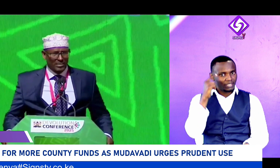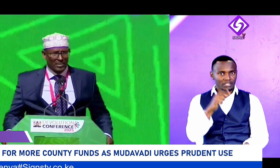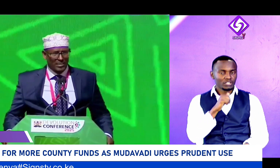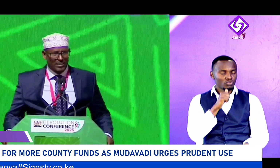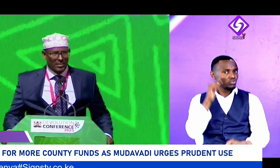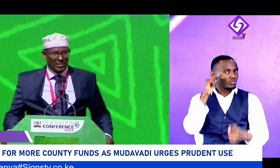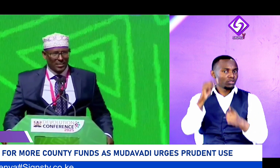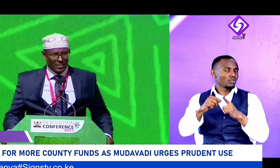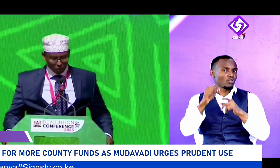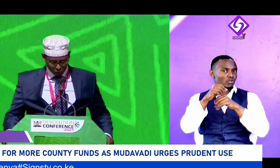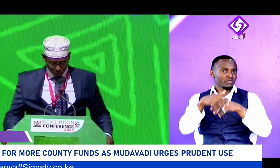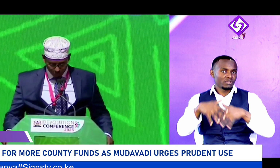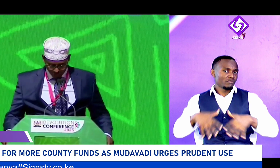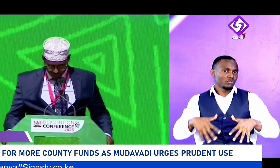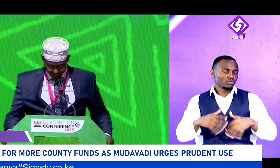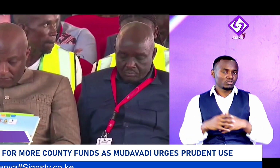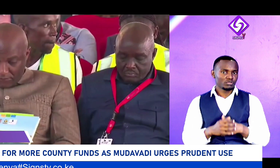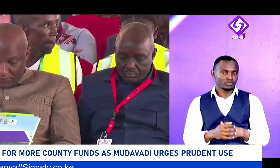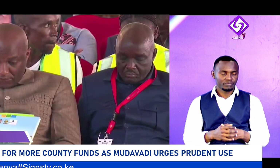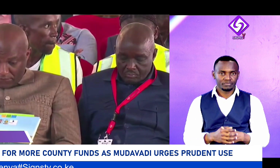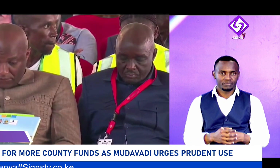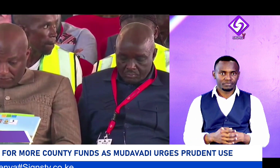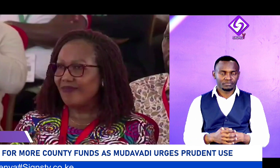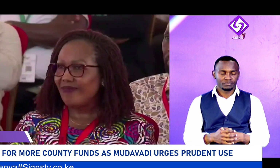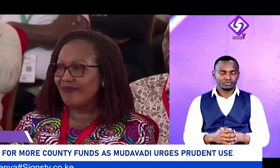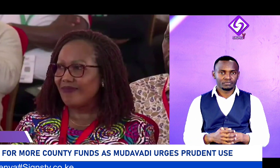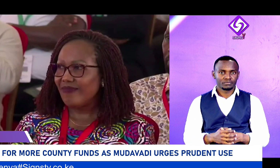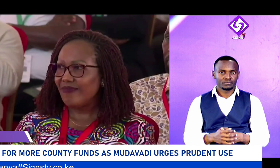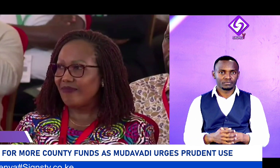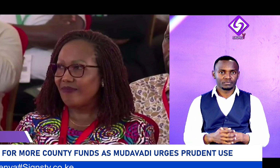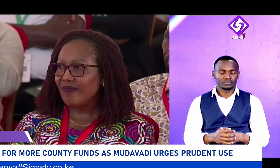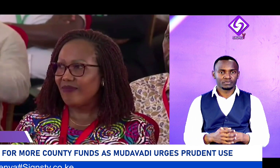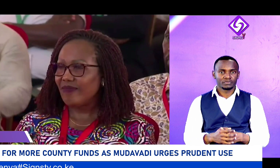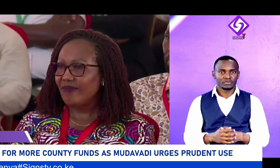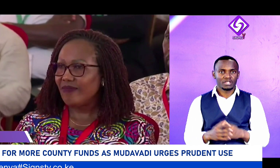meant to be, Your Excellency. There are about 688 delayed projects